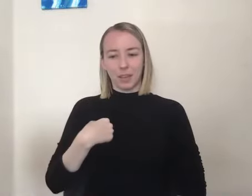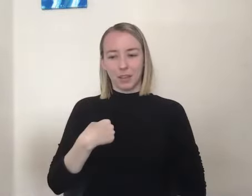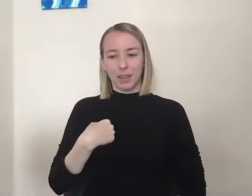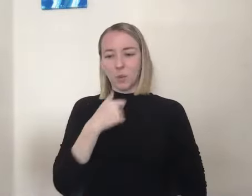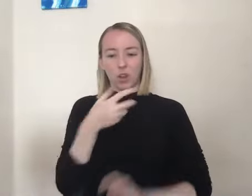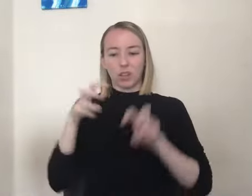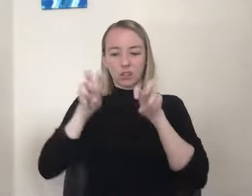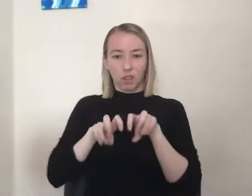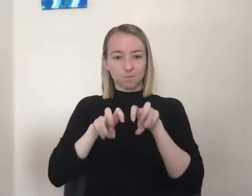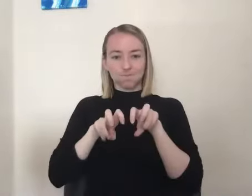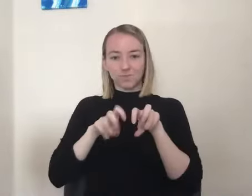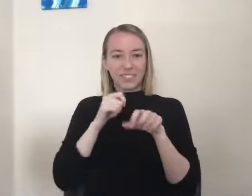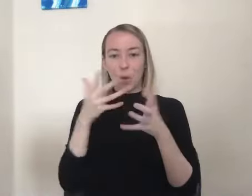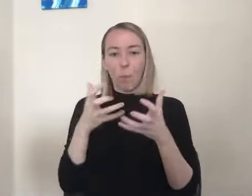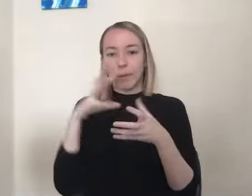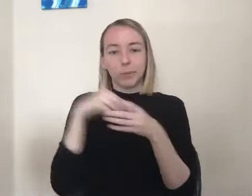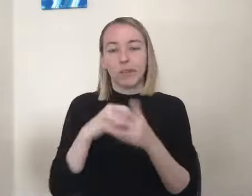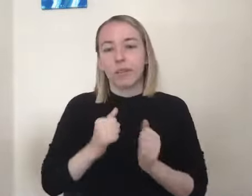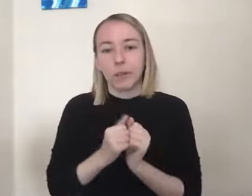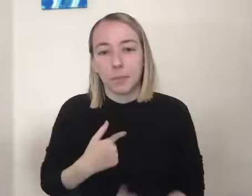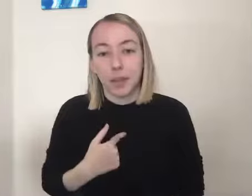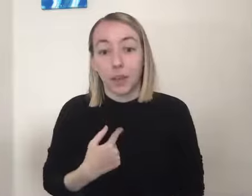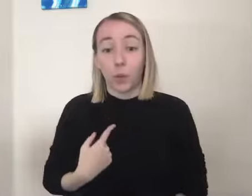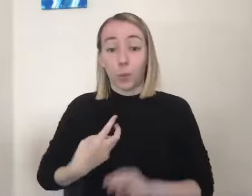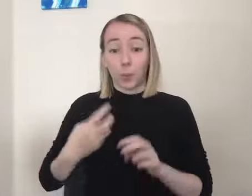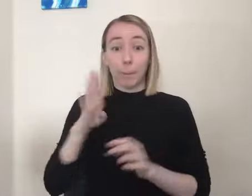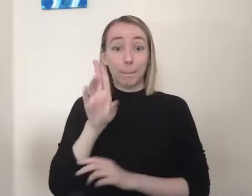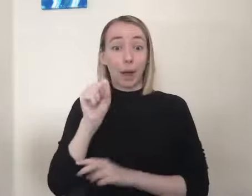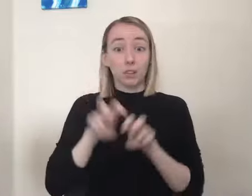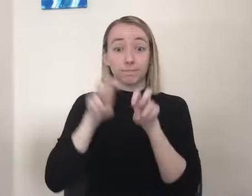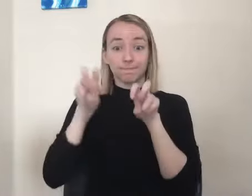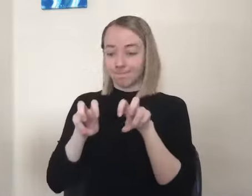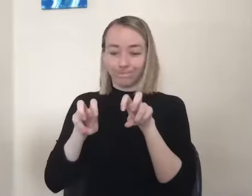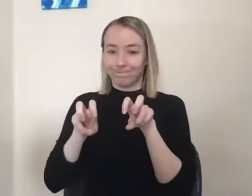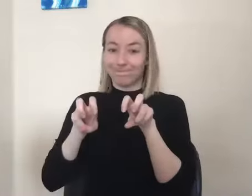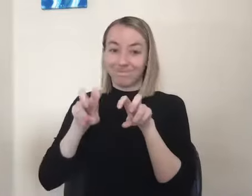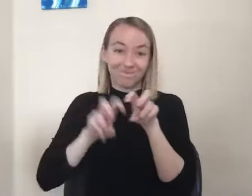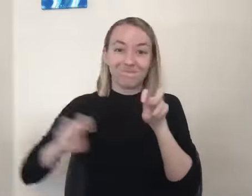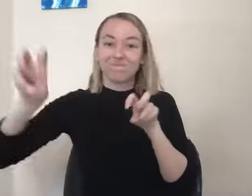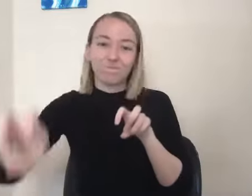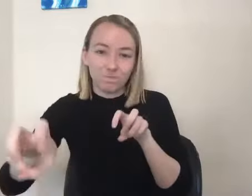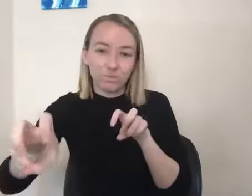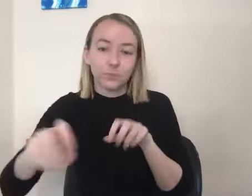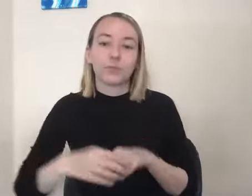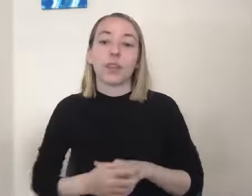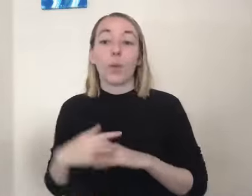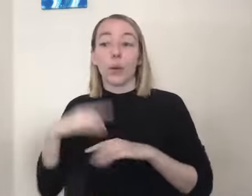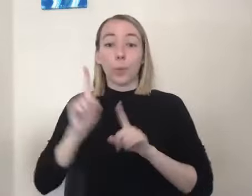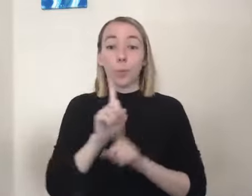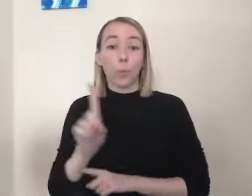through his puberty years, was very, very angry with me. He wouldn't sit in the same room with me. If